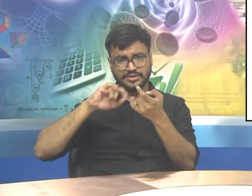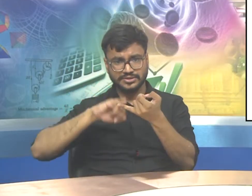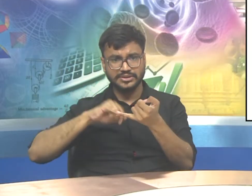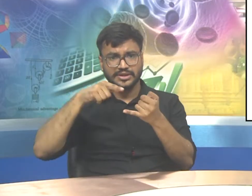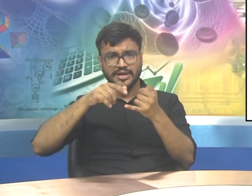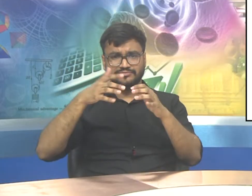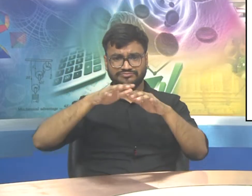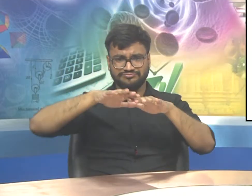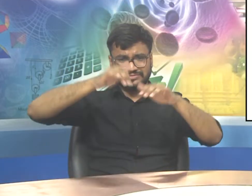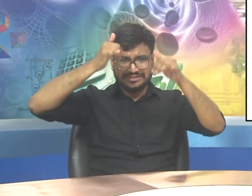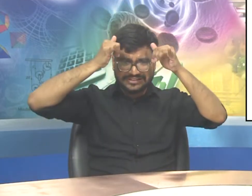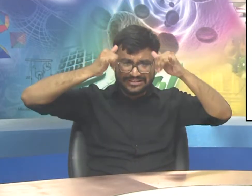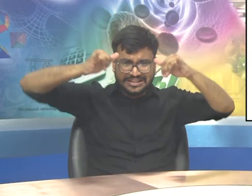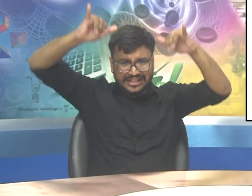like bullock carts.